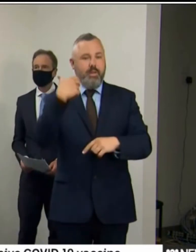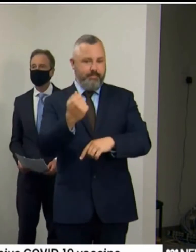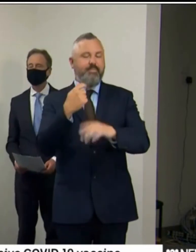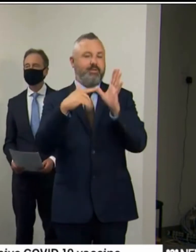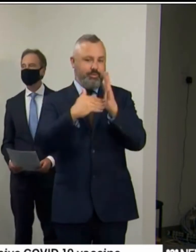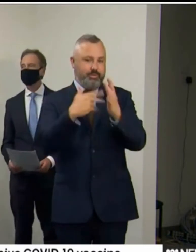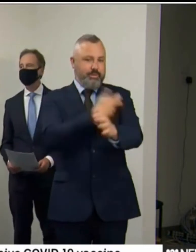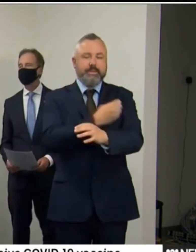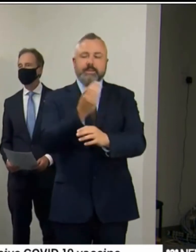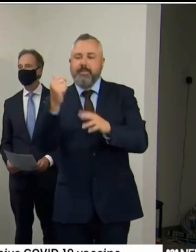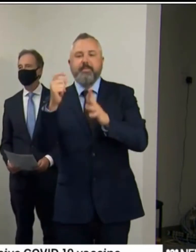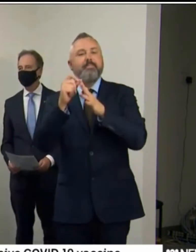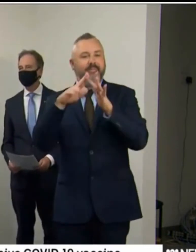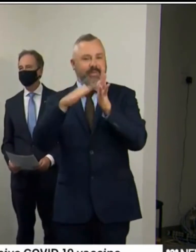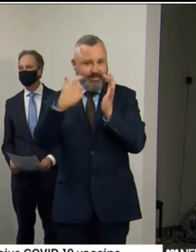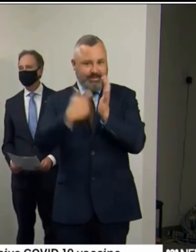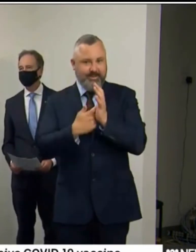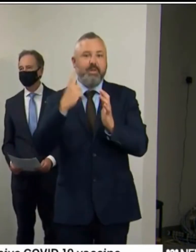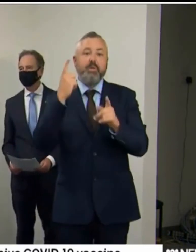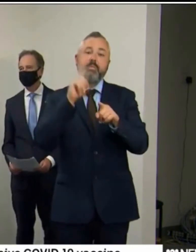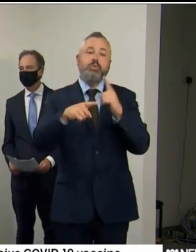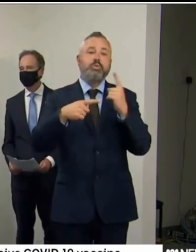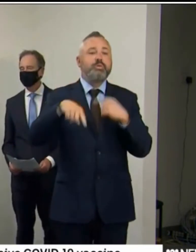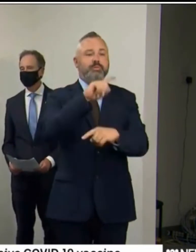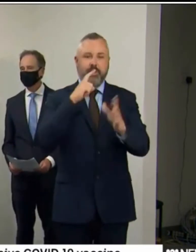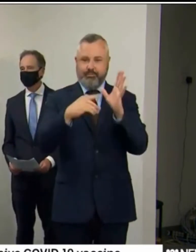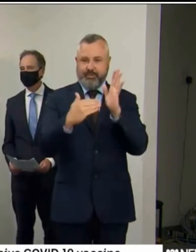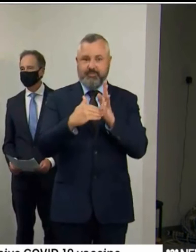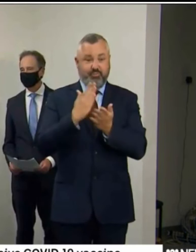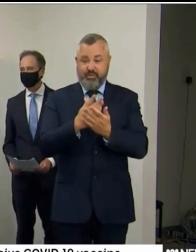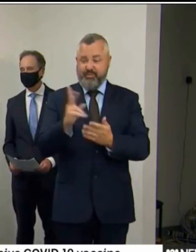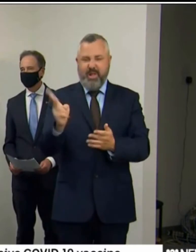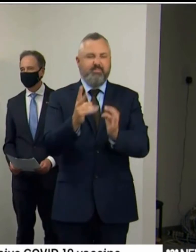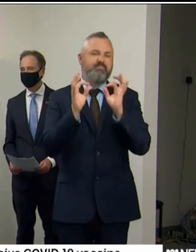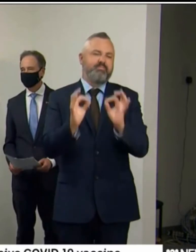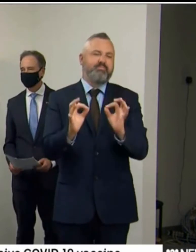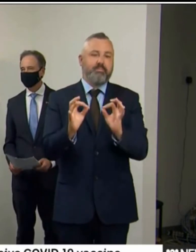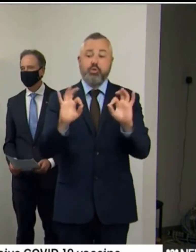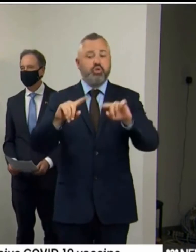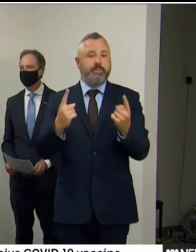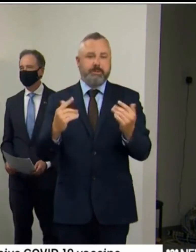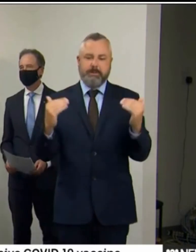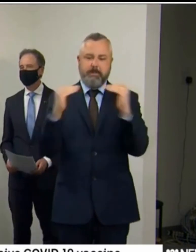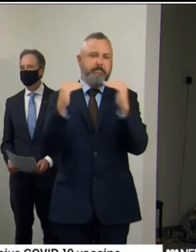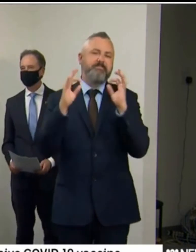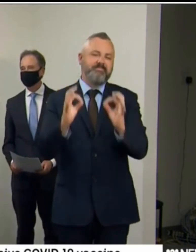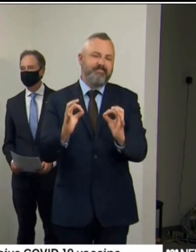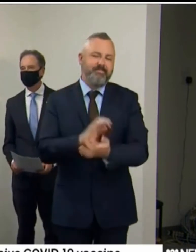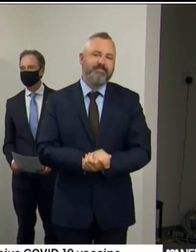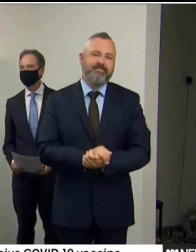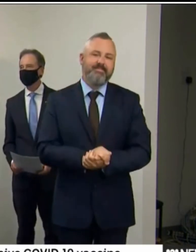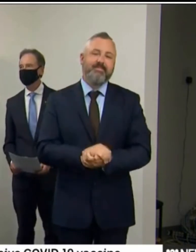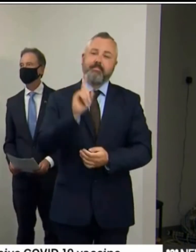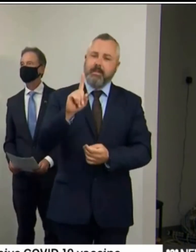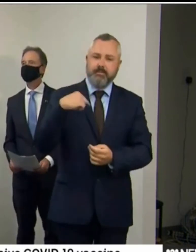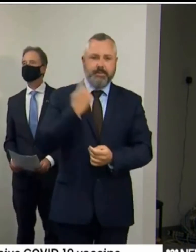get Pfizer, but there's nothing to distinguish between the 2 of them. They're both really, really good vaccines. The challenge for us is to